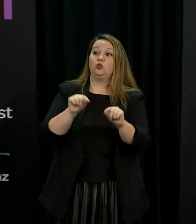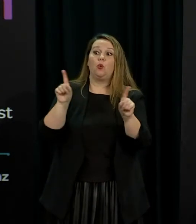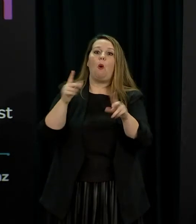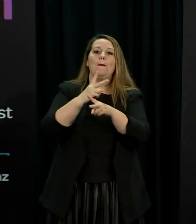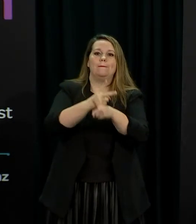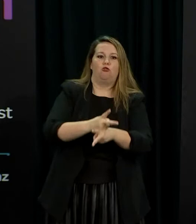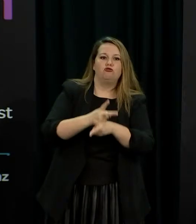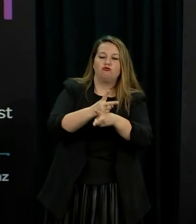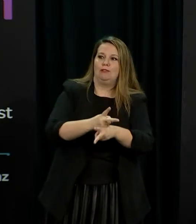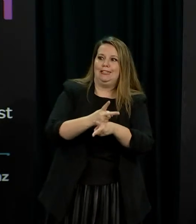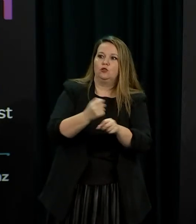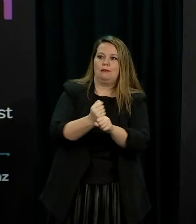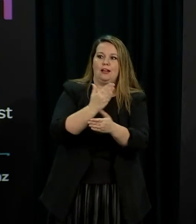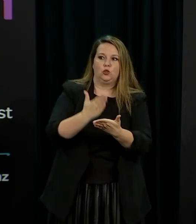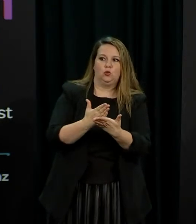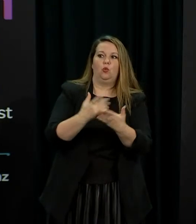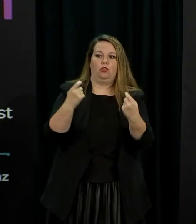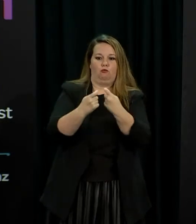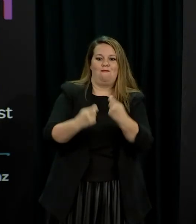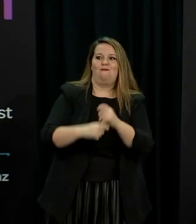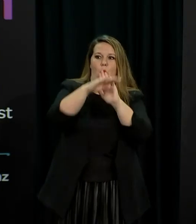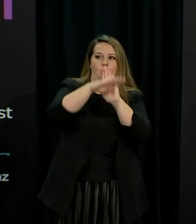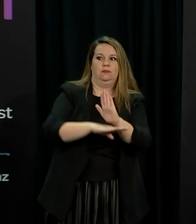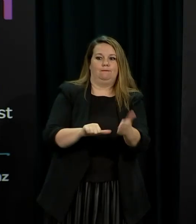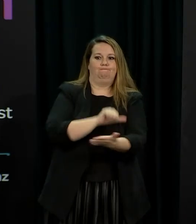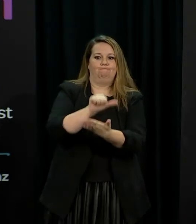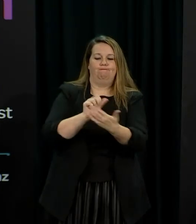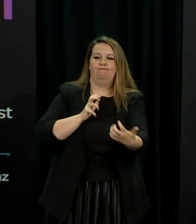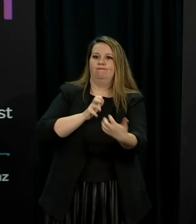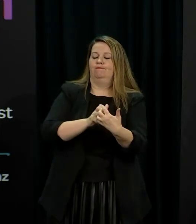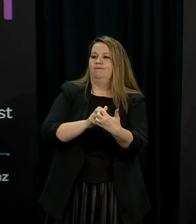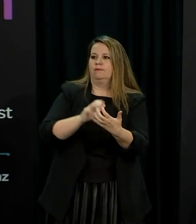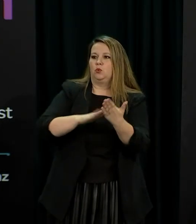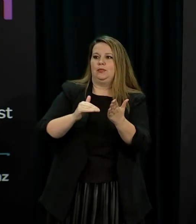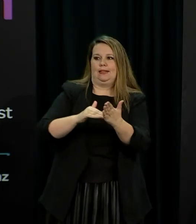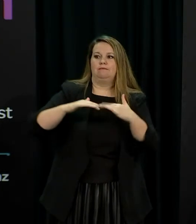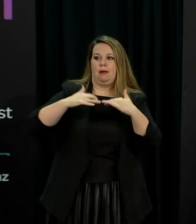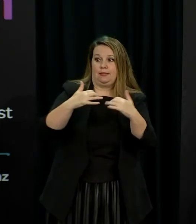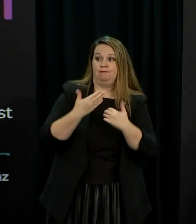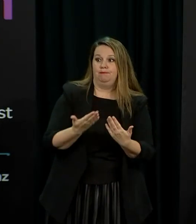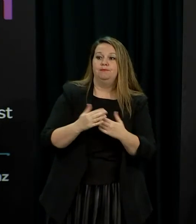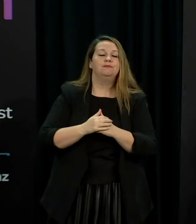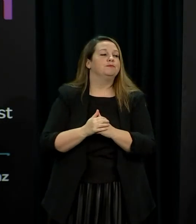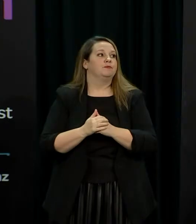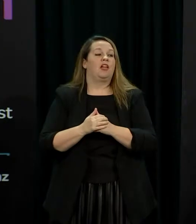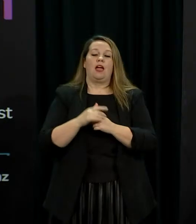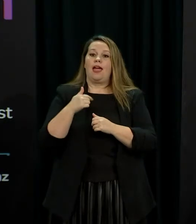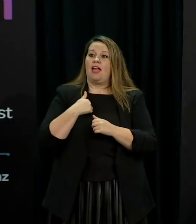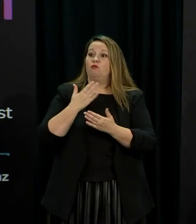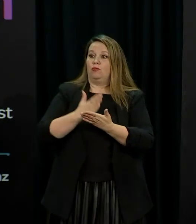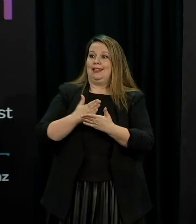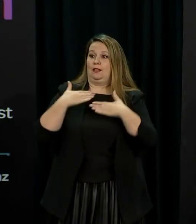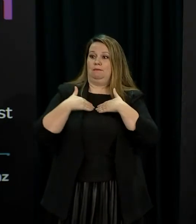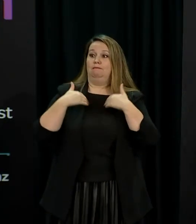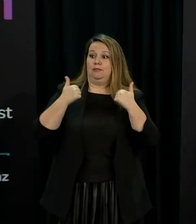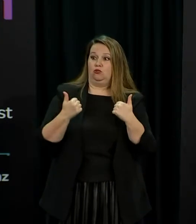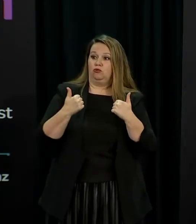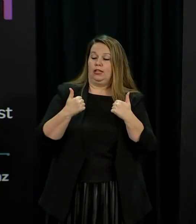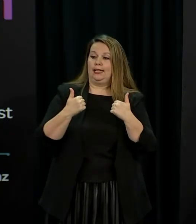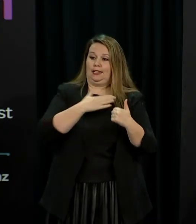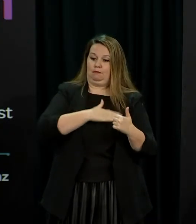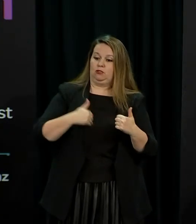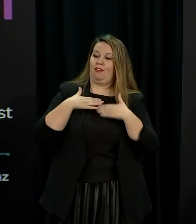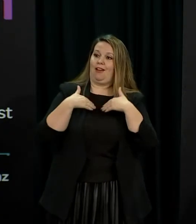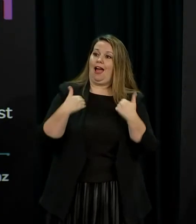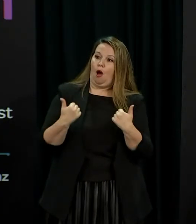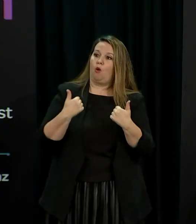time really for someone new to come in and then be able to enhance and focus those functions of the ministry for its future role,